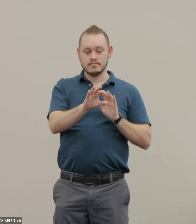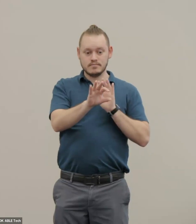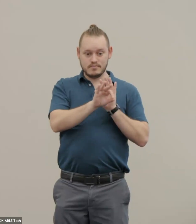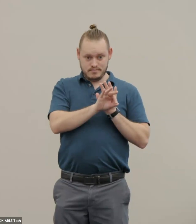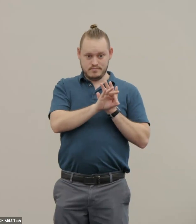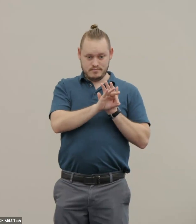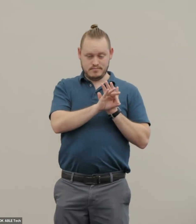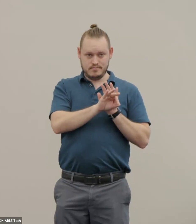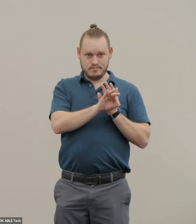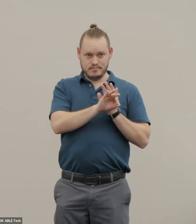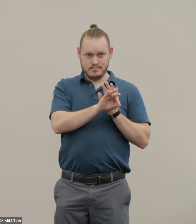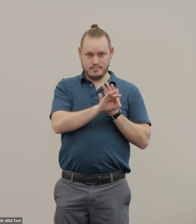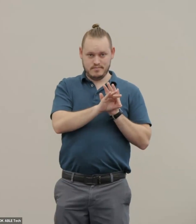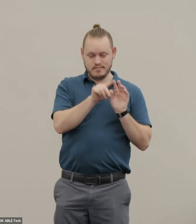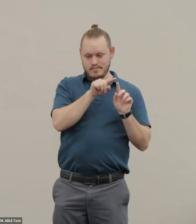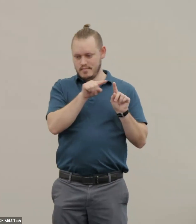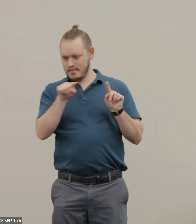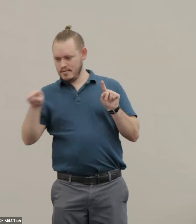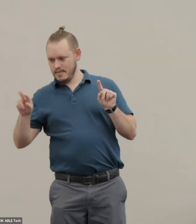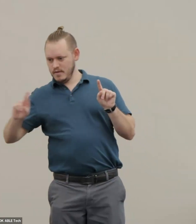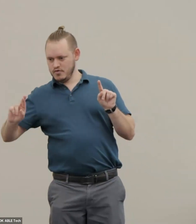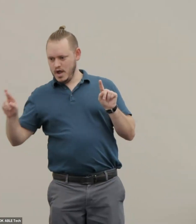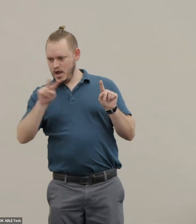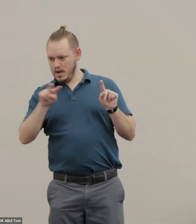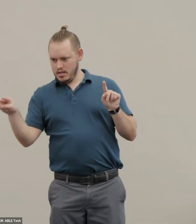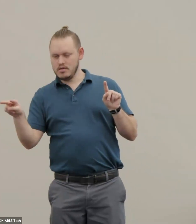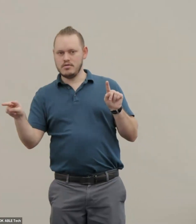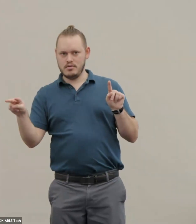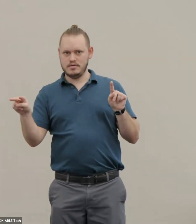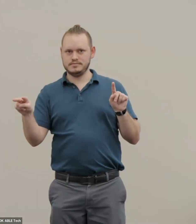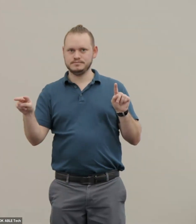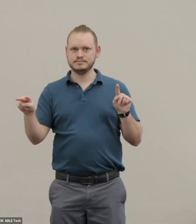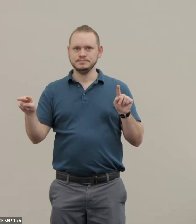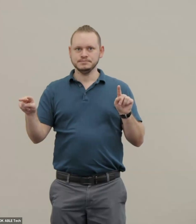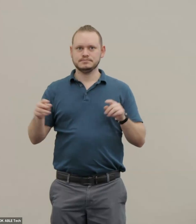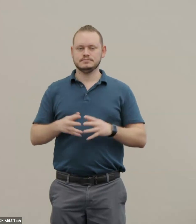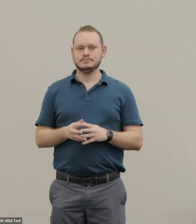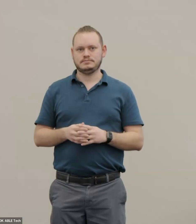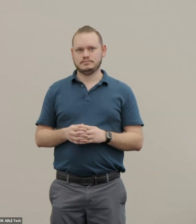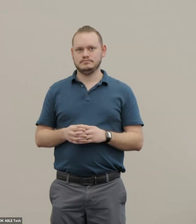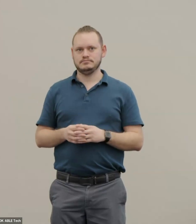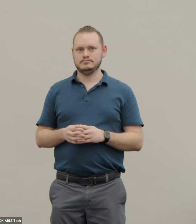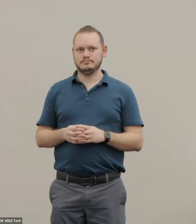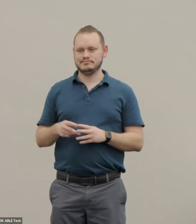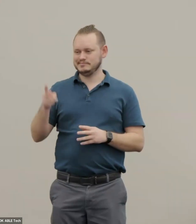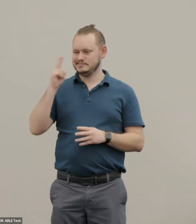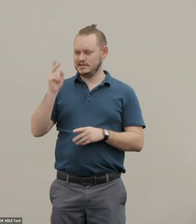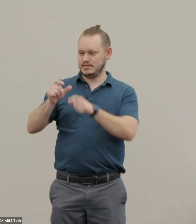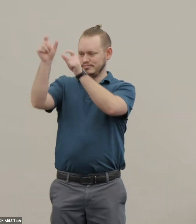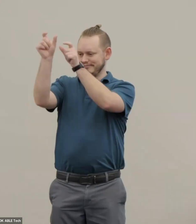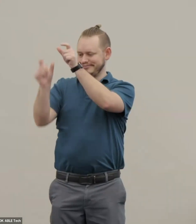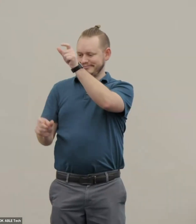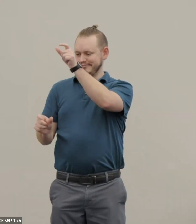that, if you look off to the right, you will see that there's a